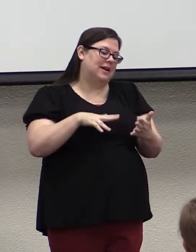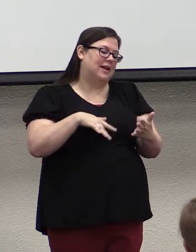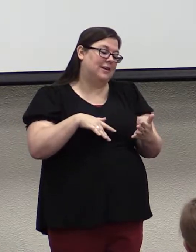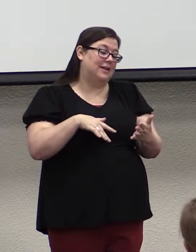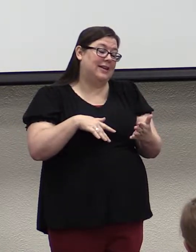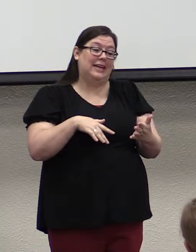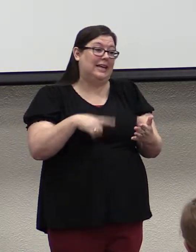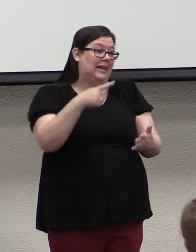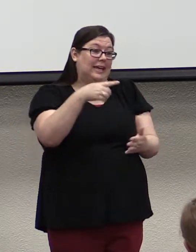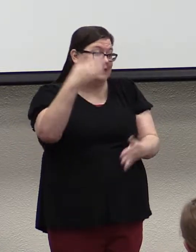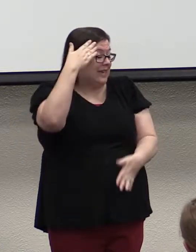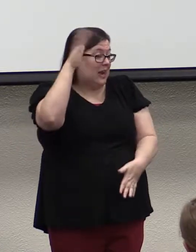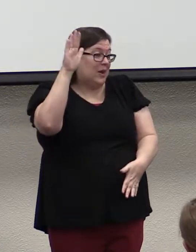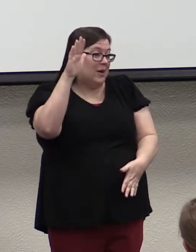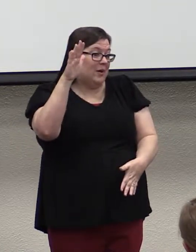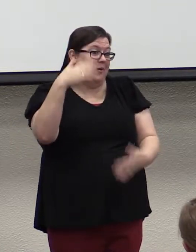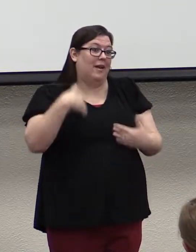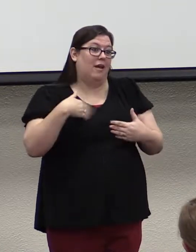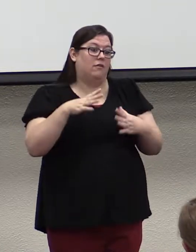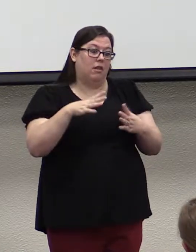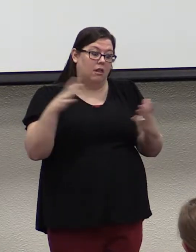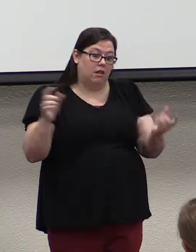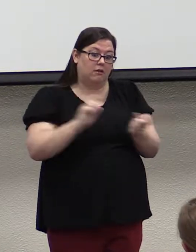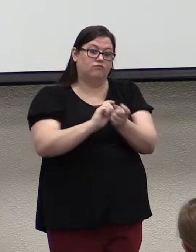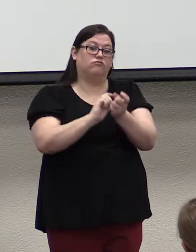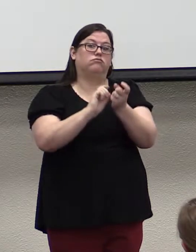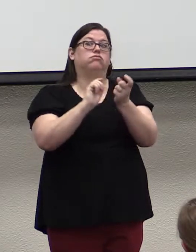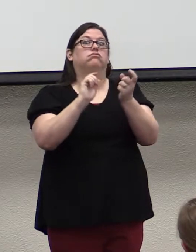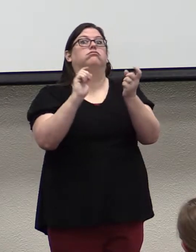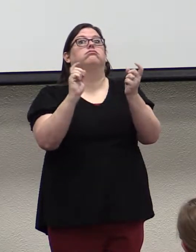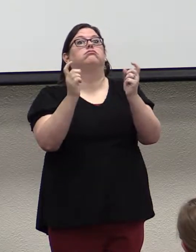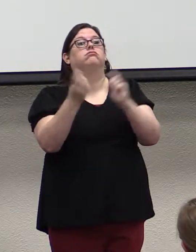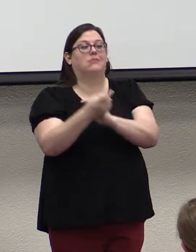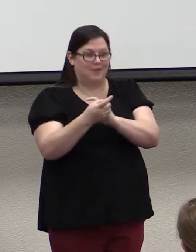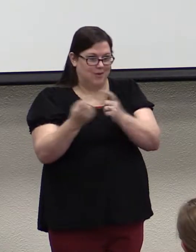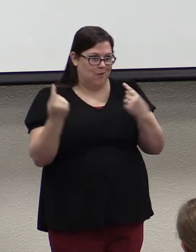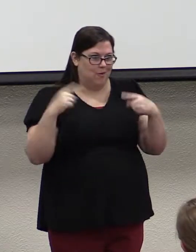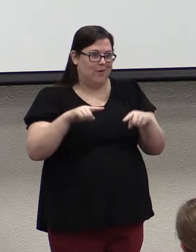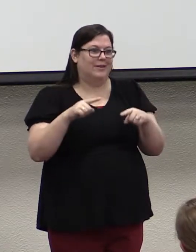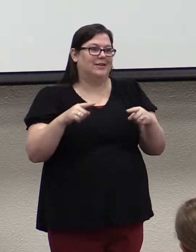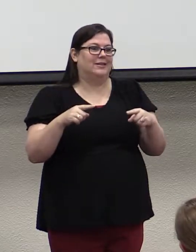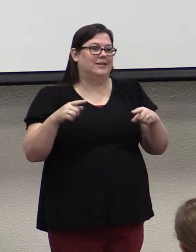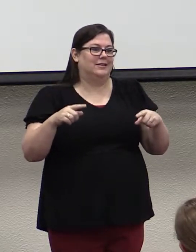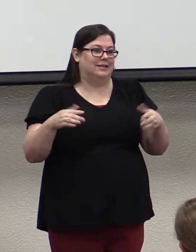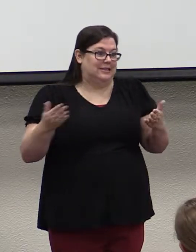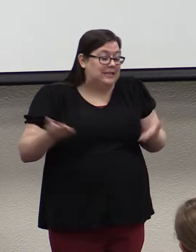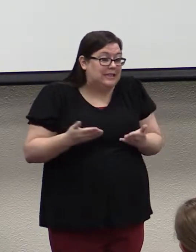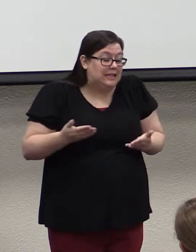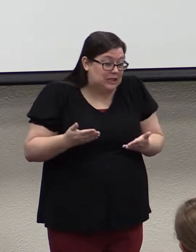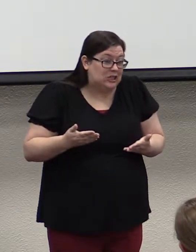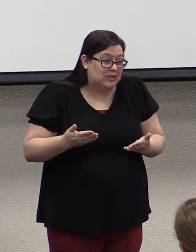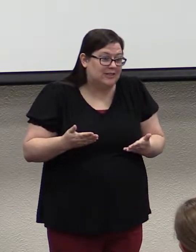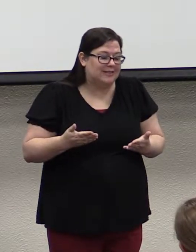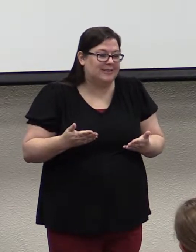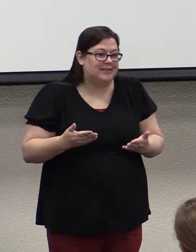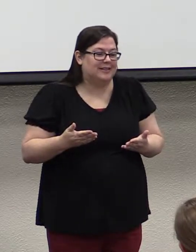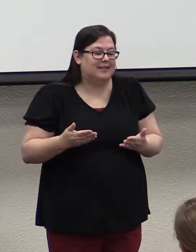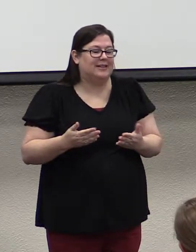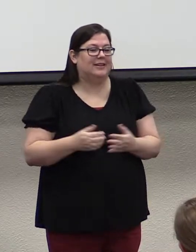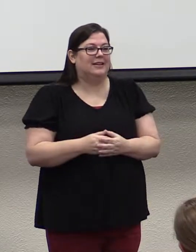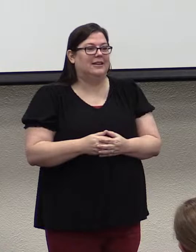Little did he know there would be a lot of transitions that would occur during his life and his time here at